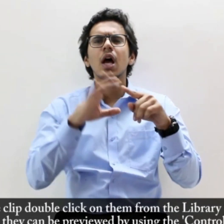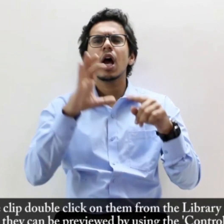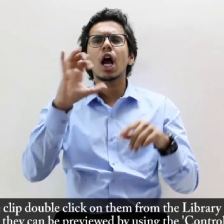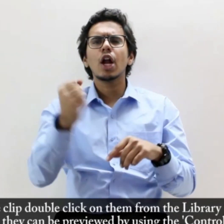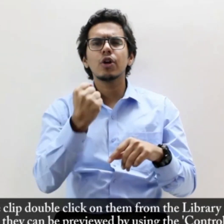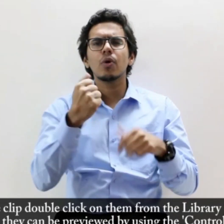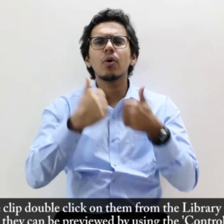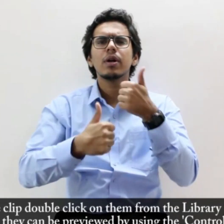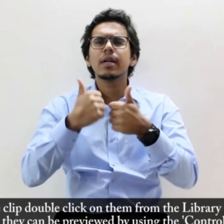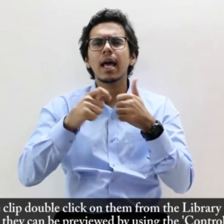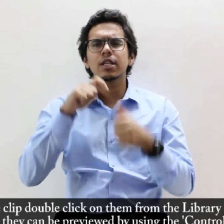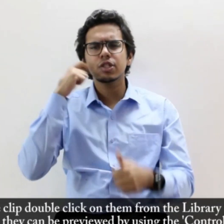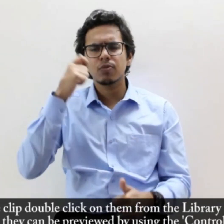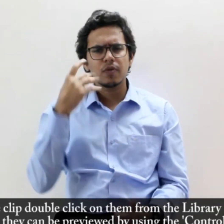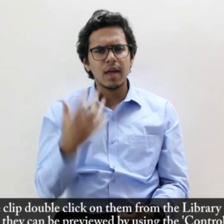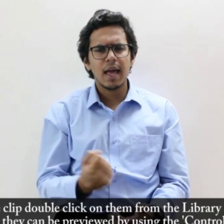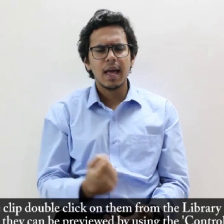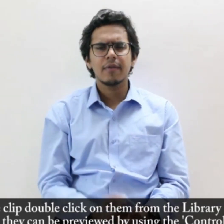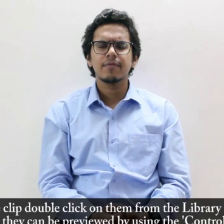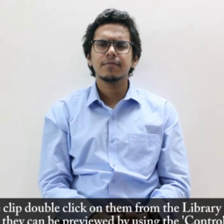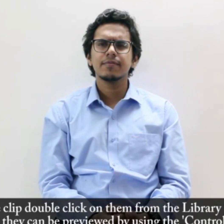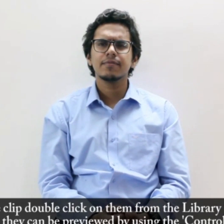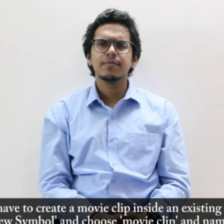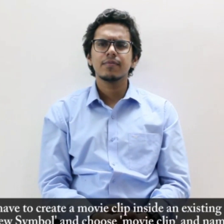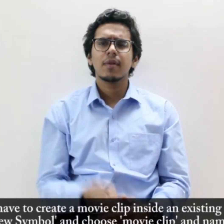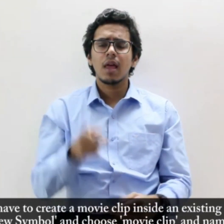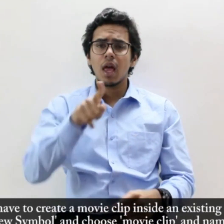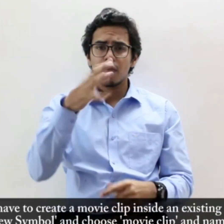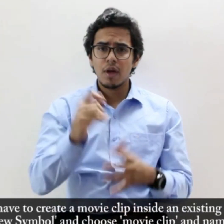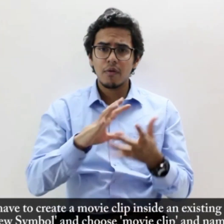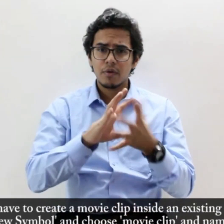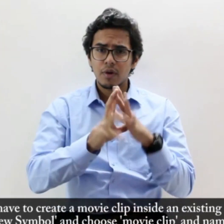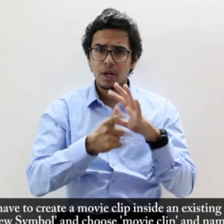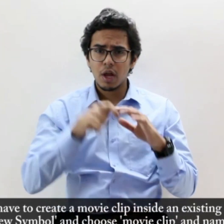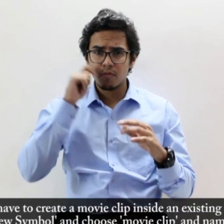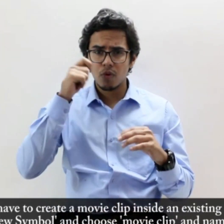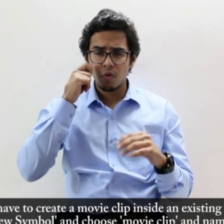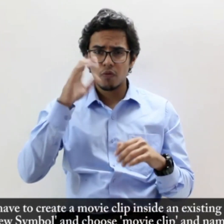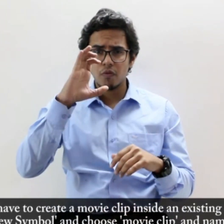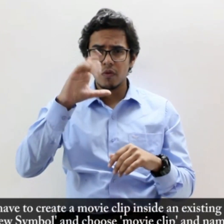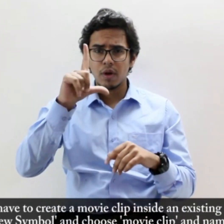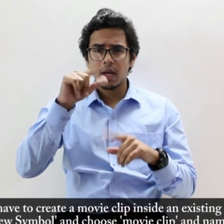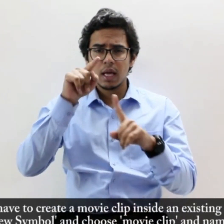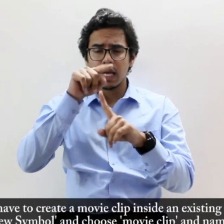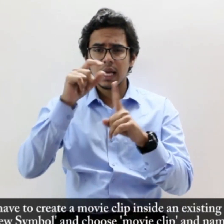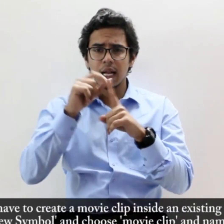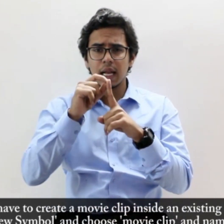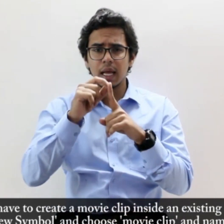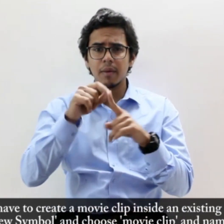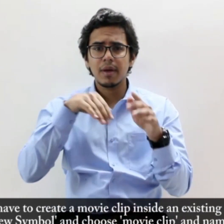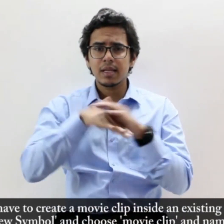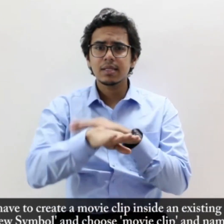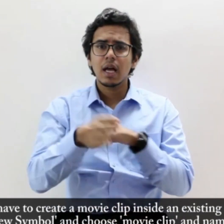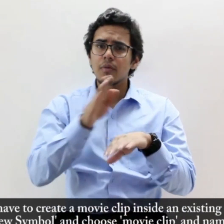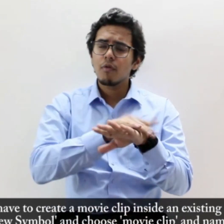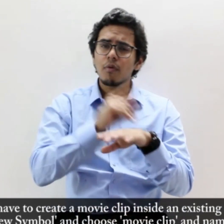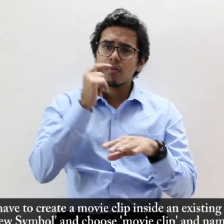of the main movie, or they can be previewed by using the Control